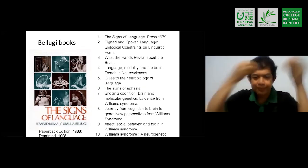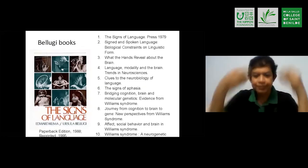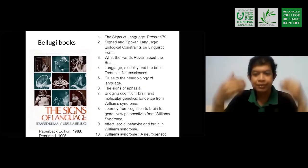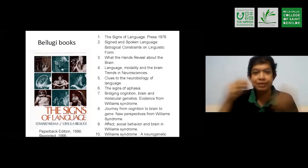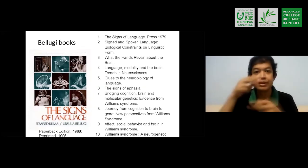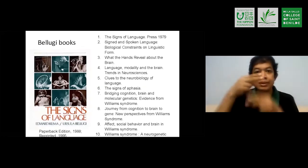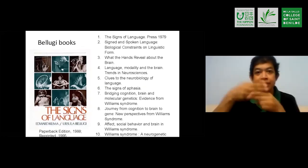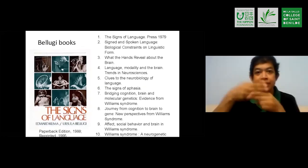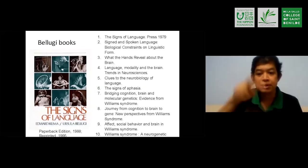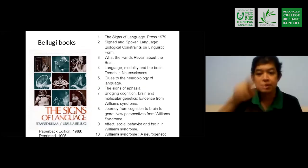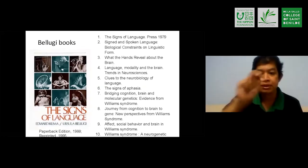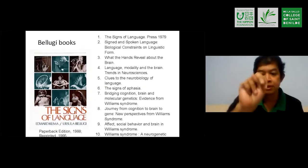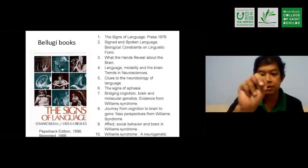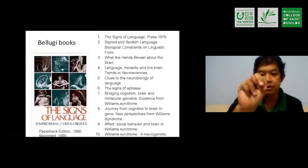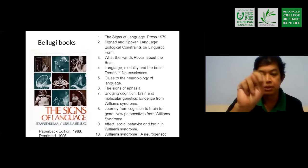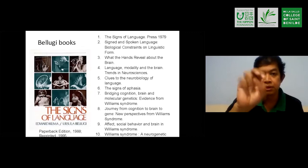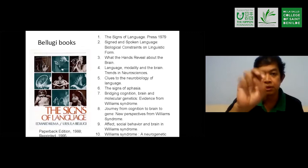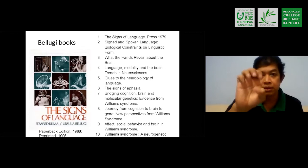publications.